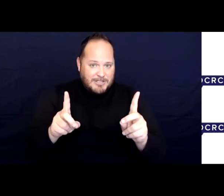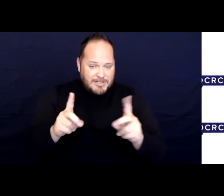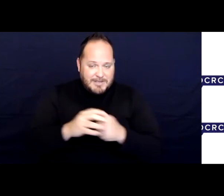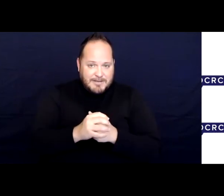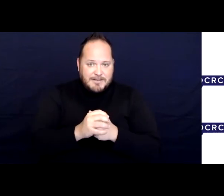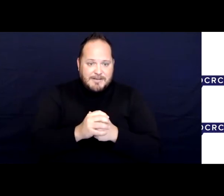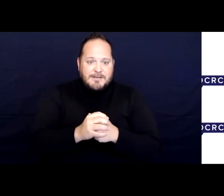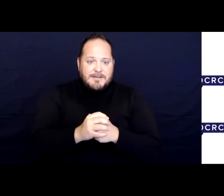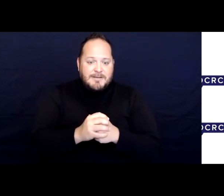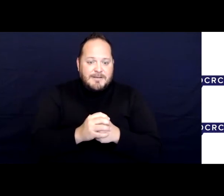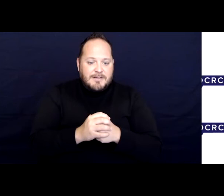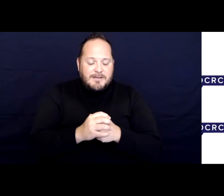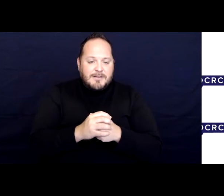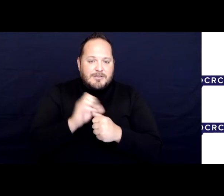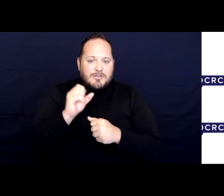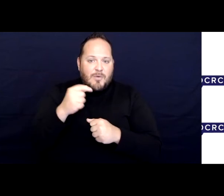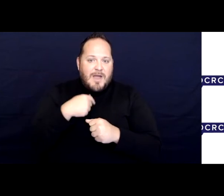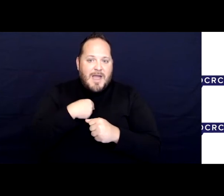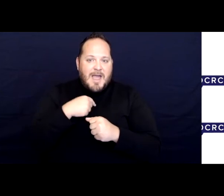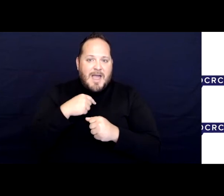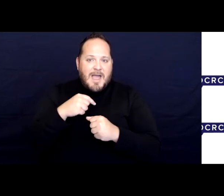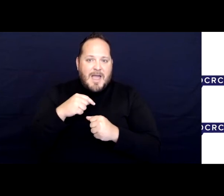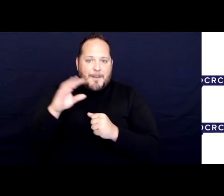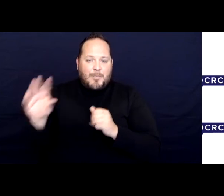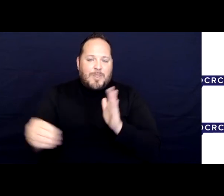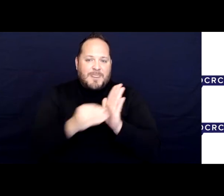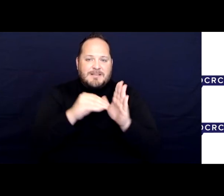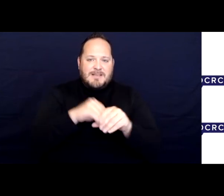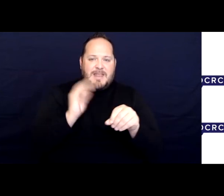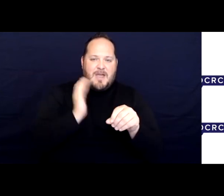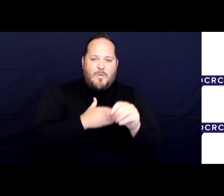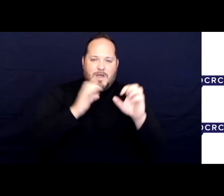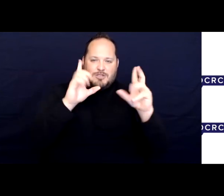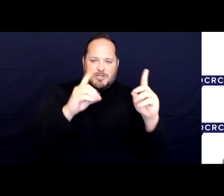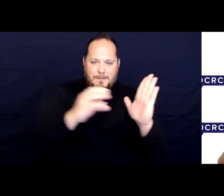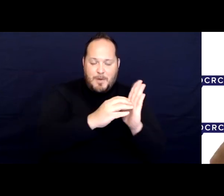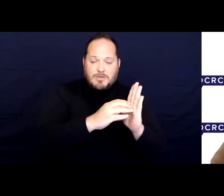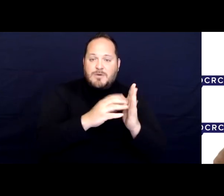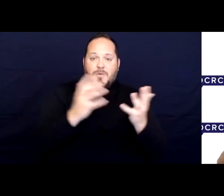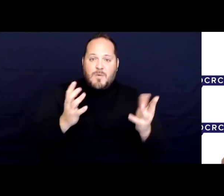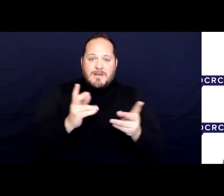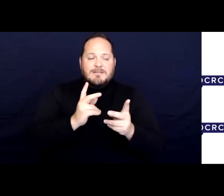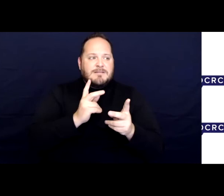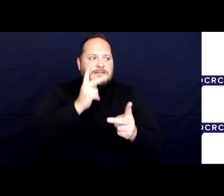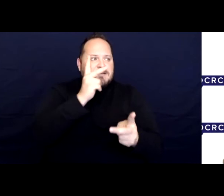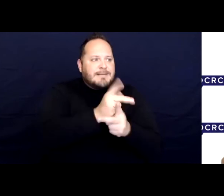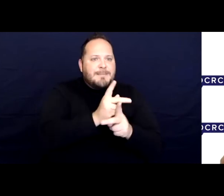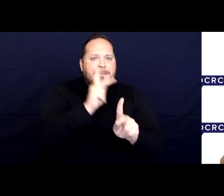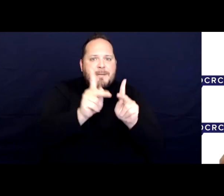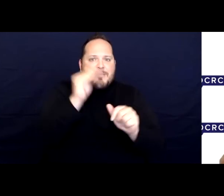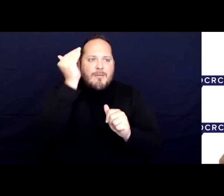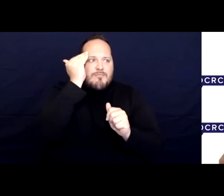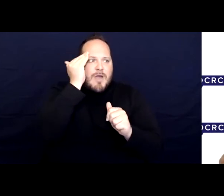put this part in sort of our education, and it's keeping people abreast of